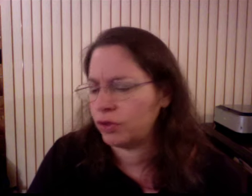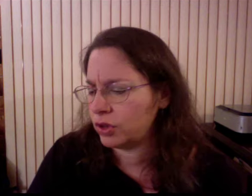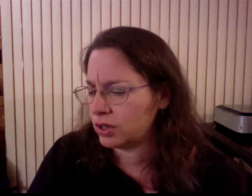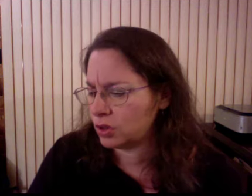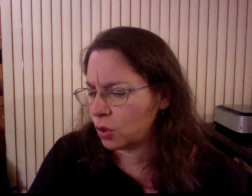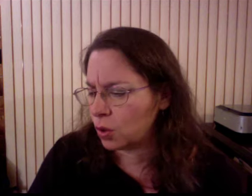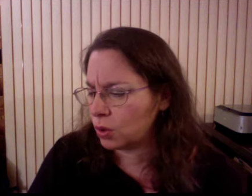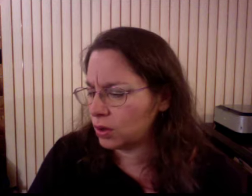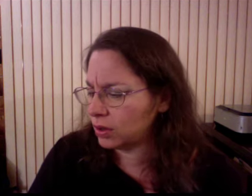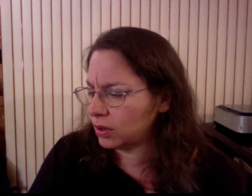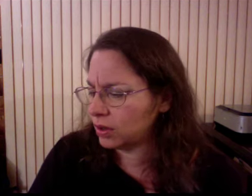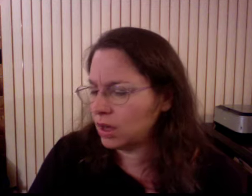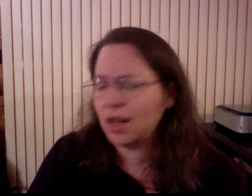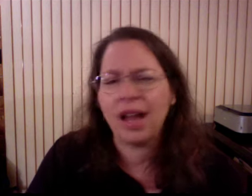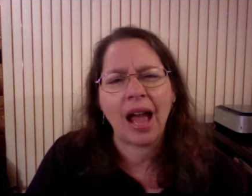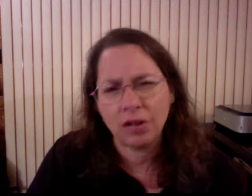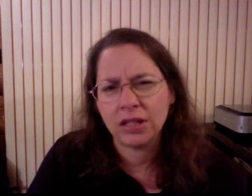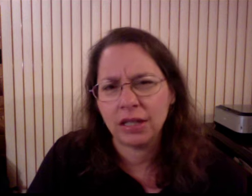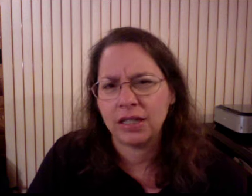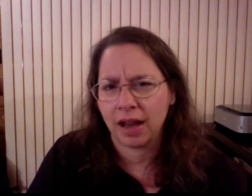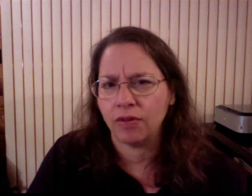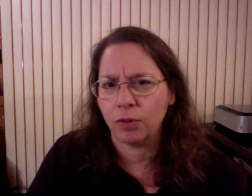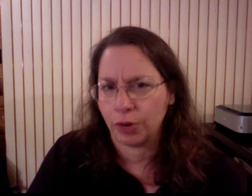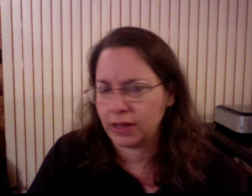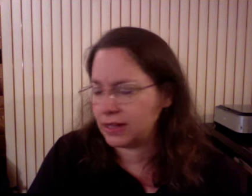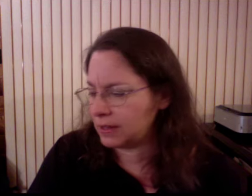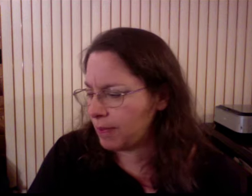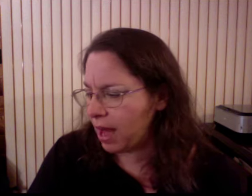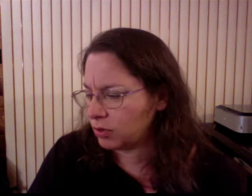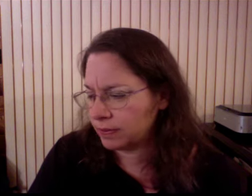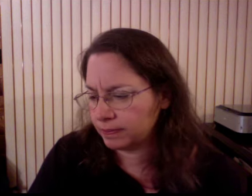the soul? How does the devil bring this about?